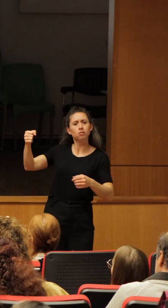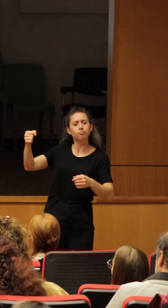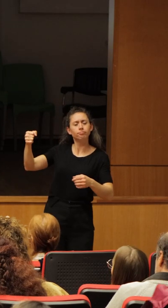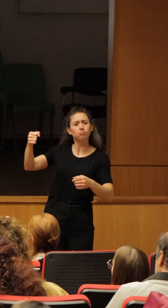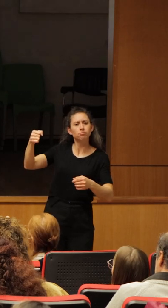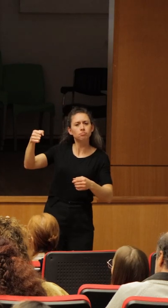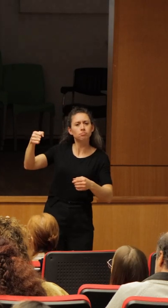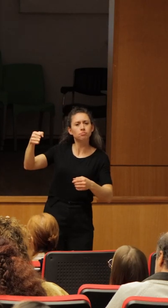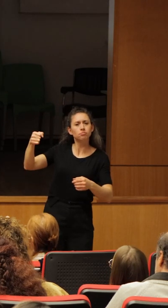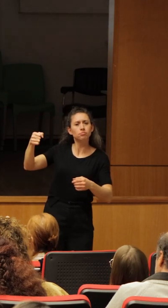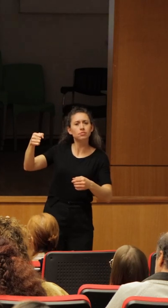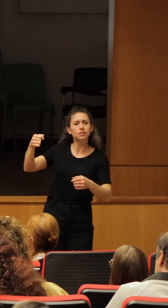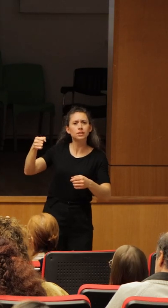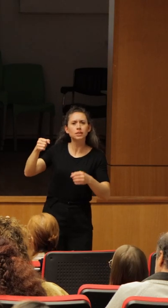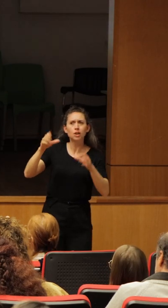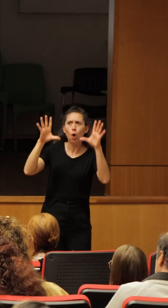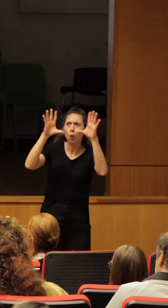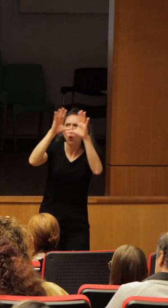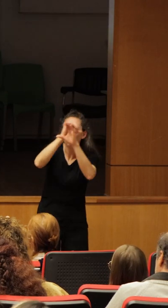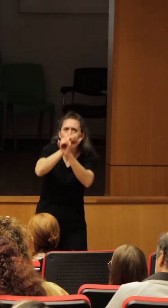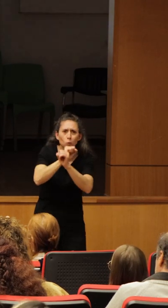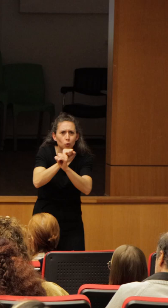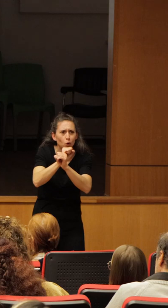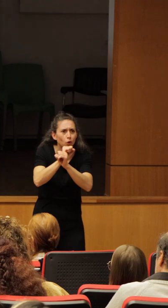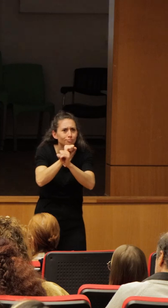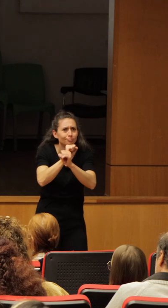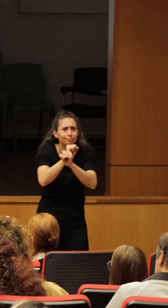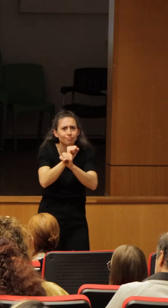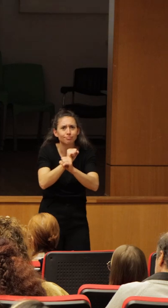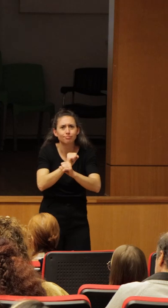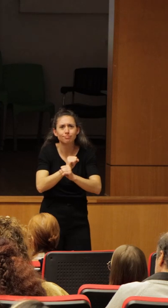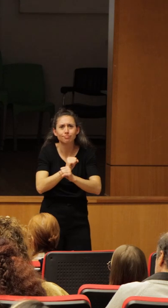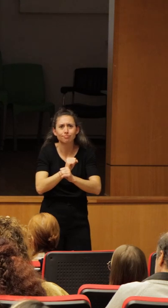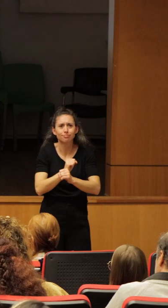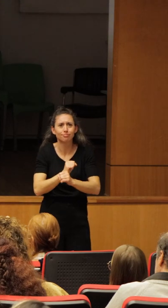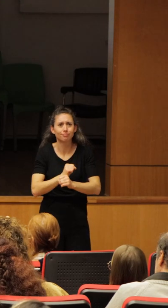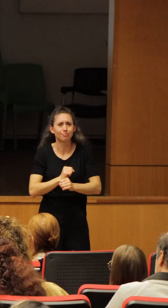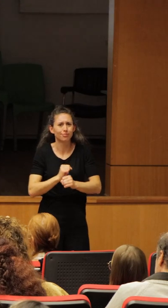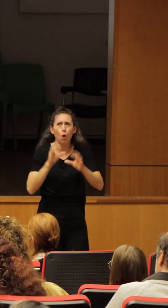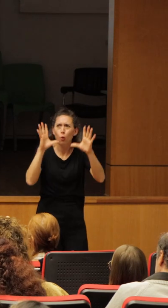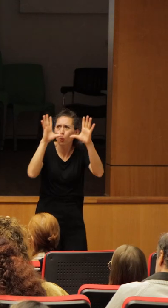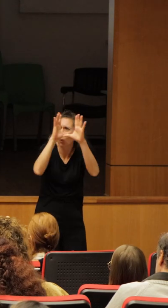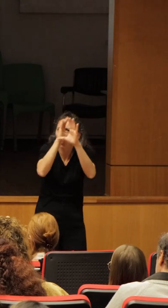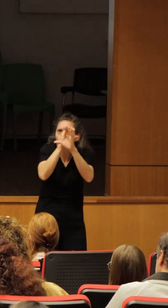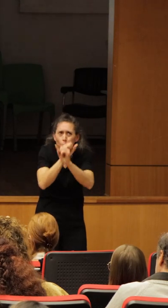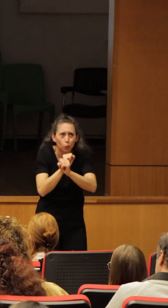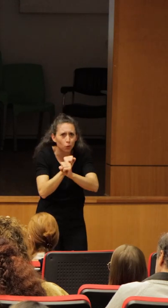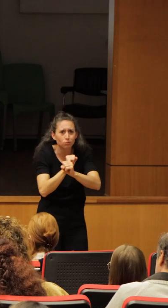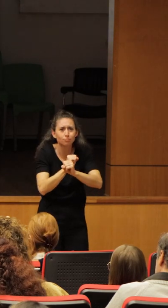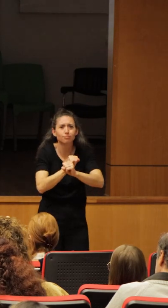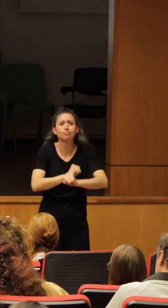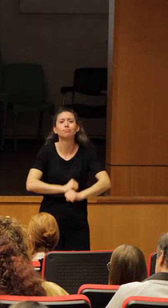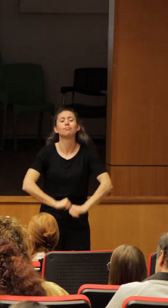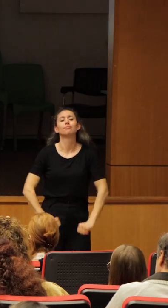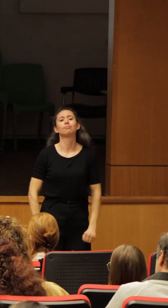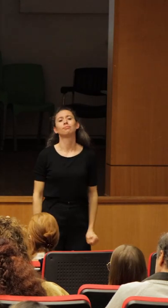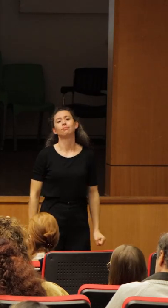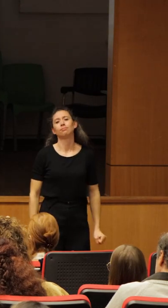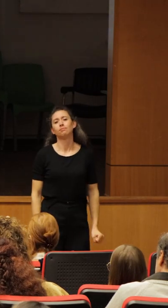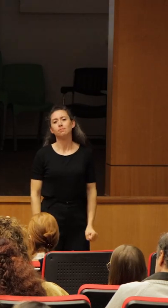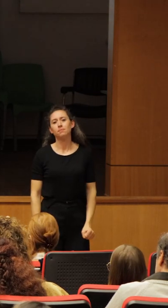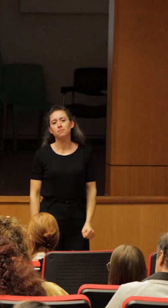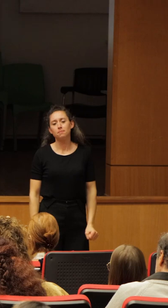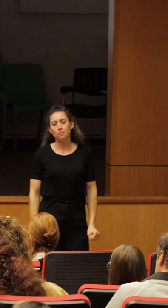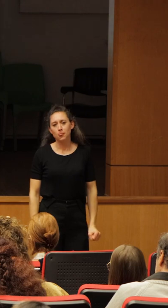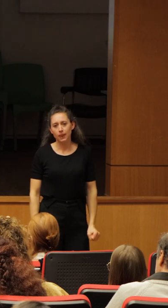pitch dark. Y era toda oscuridad, absolutamente. Like dark, completely dark. Oscuridad absoluta. And